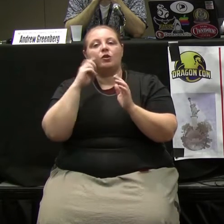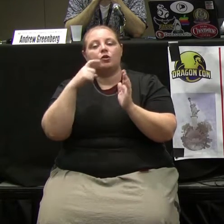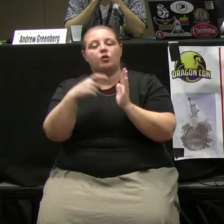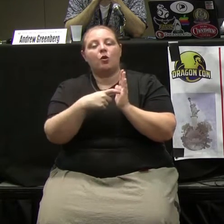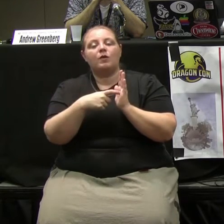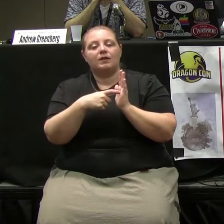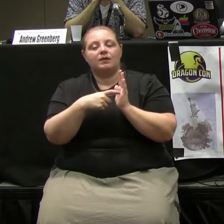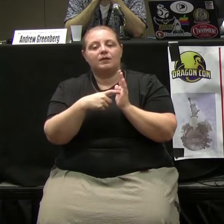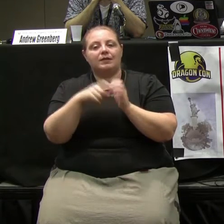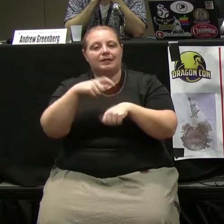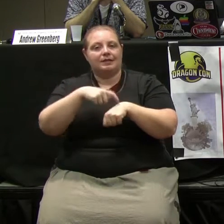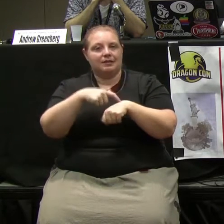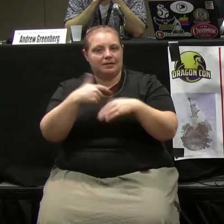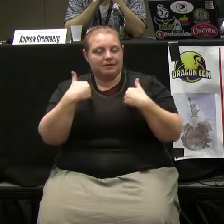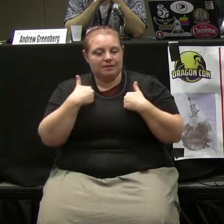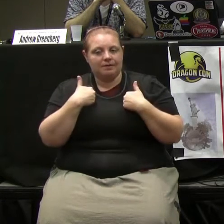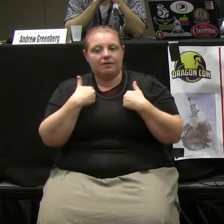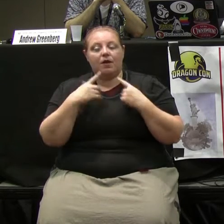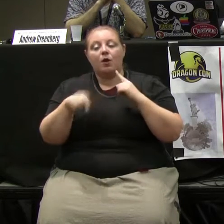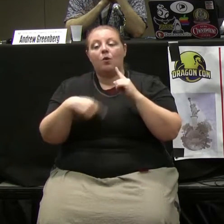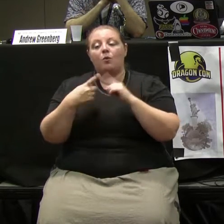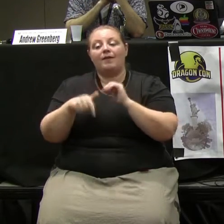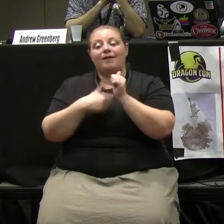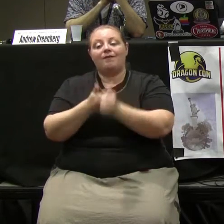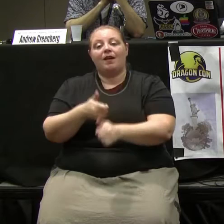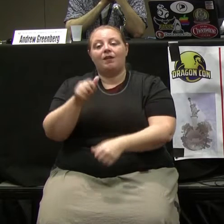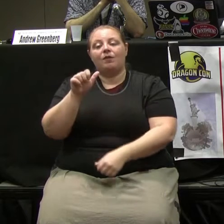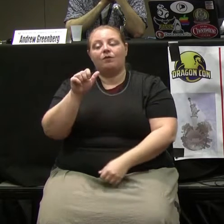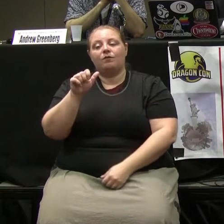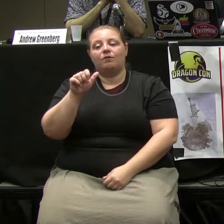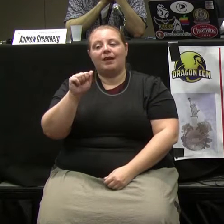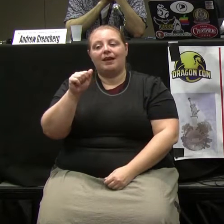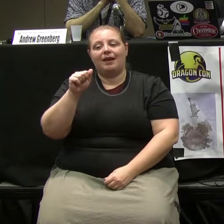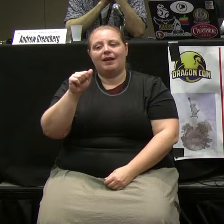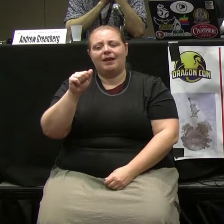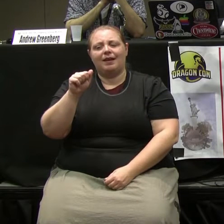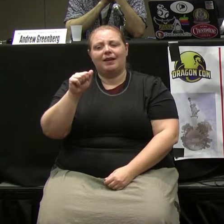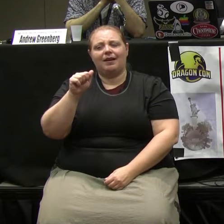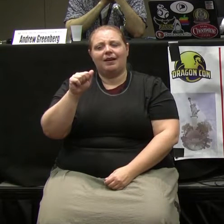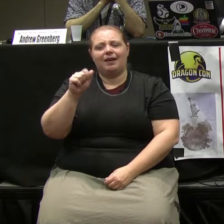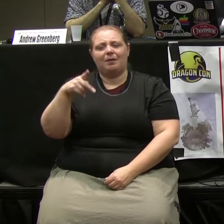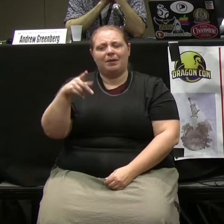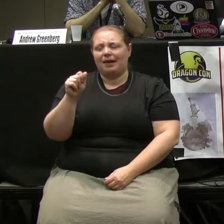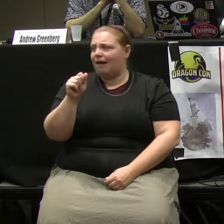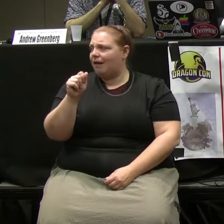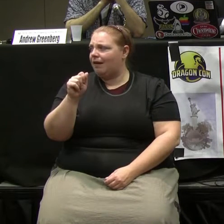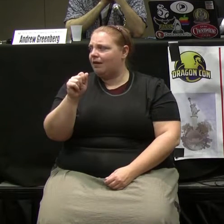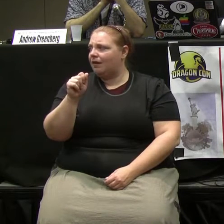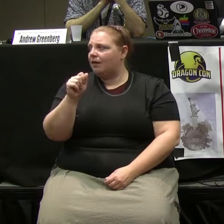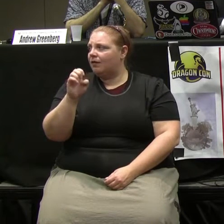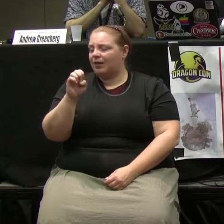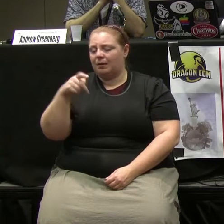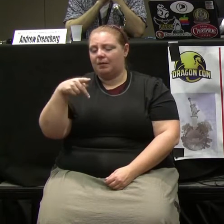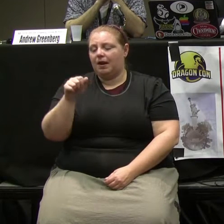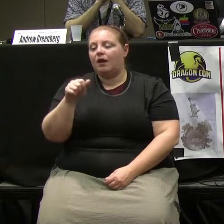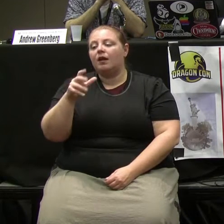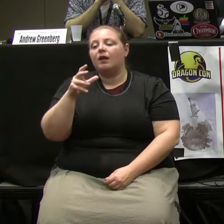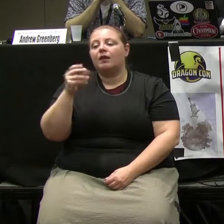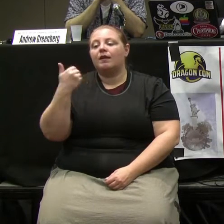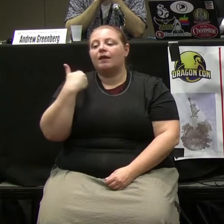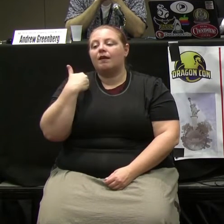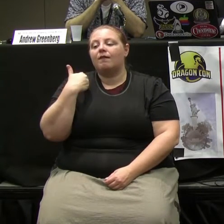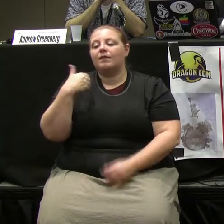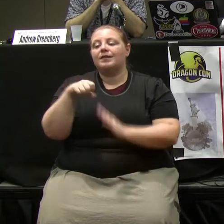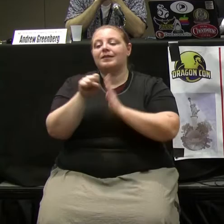the administration follows the APA, it can be very useful. And there are often notice and comment periods at a